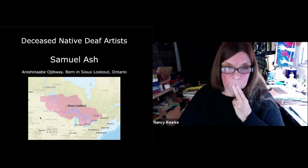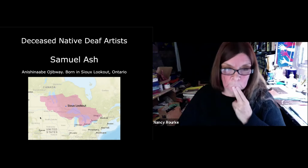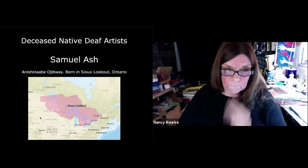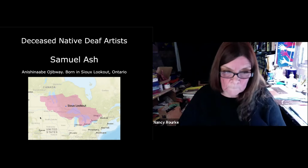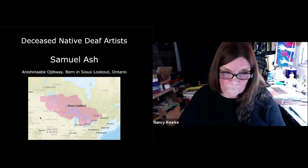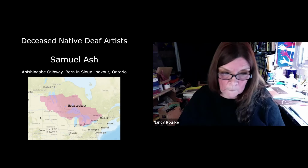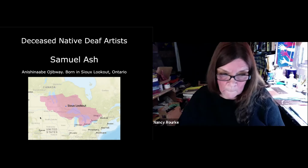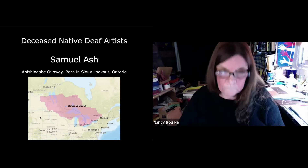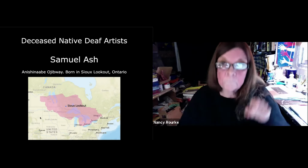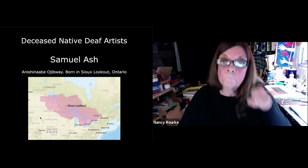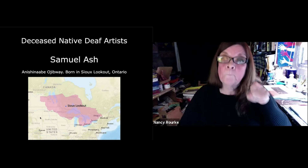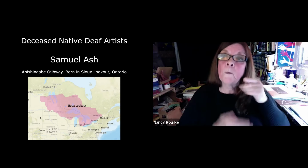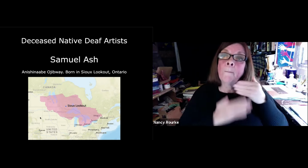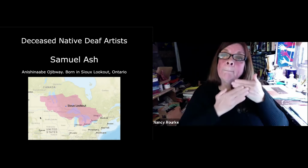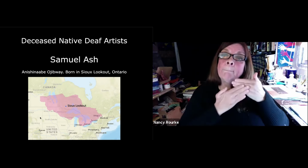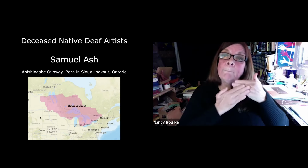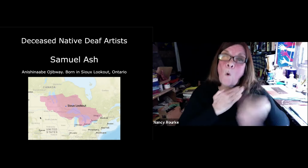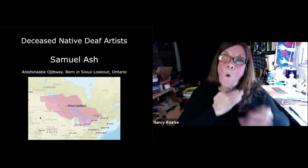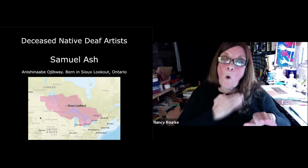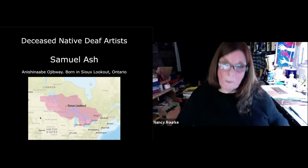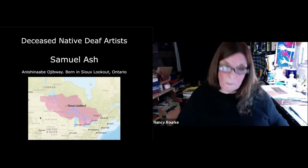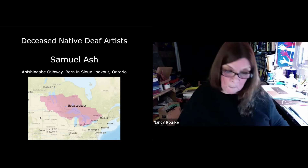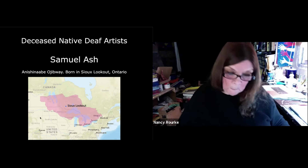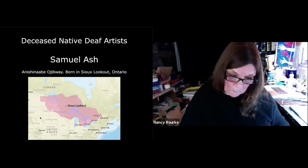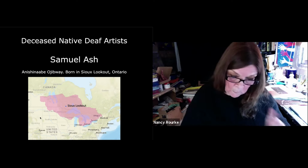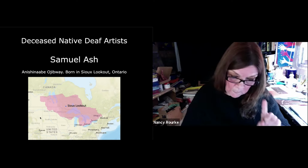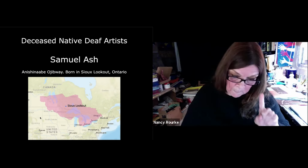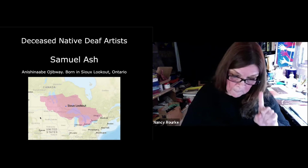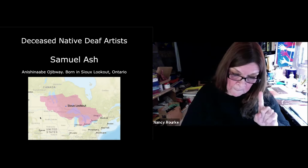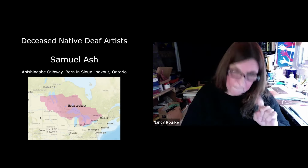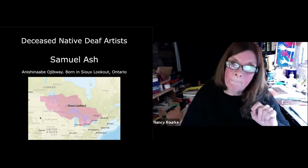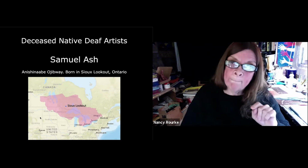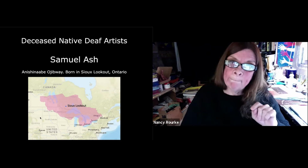Samuel Ash's name sign is like this, two fingers on the chin.